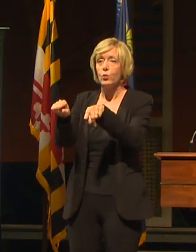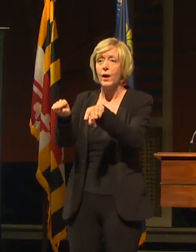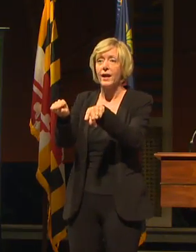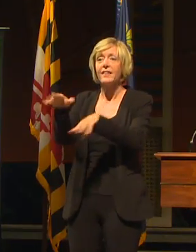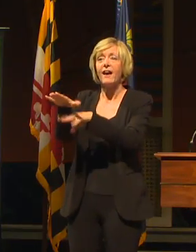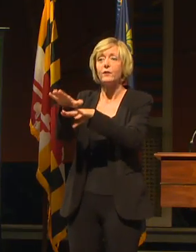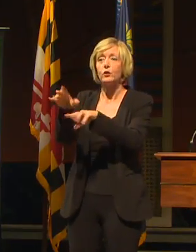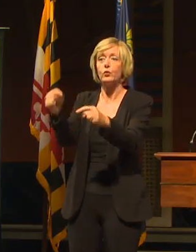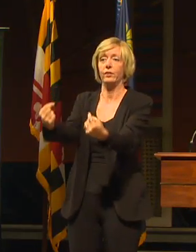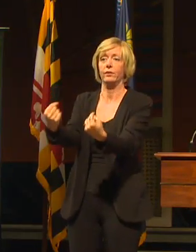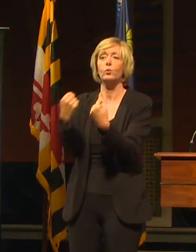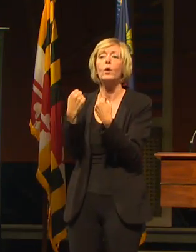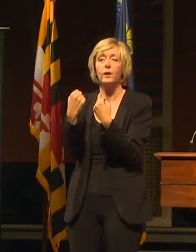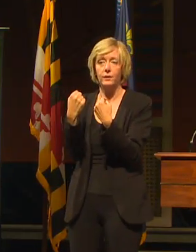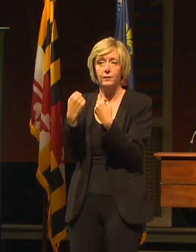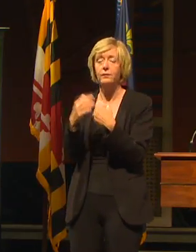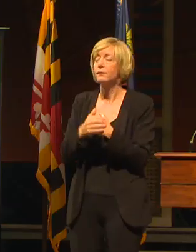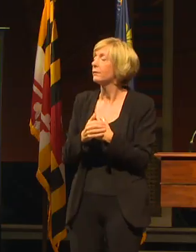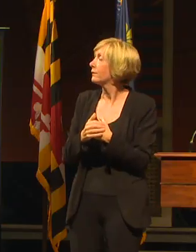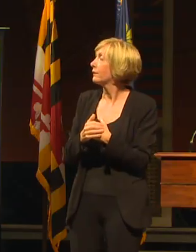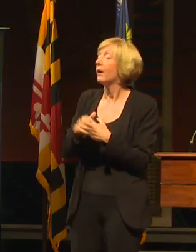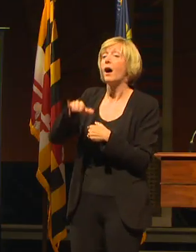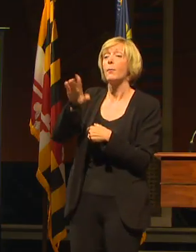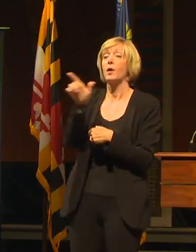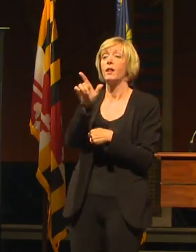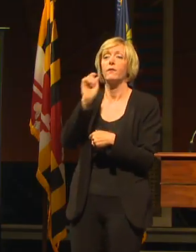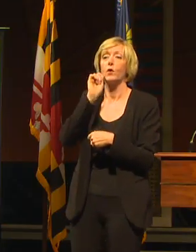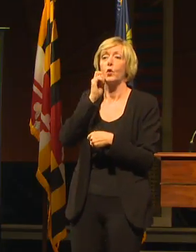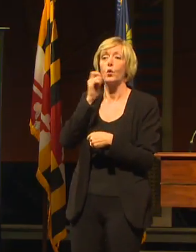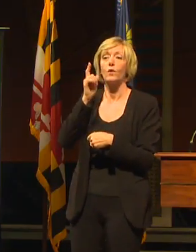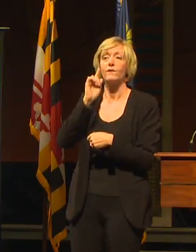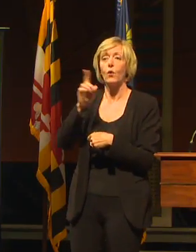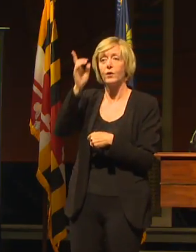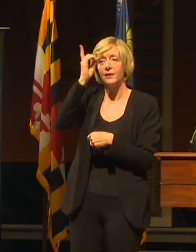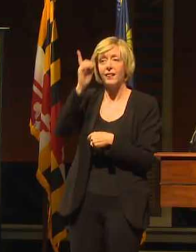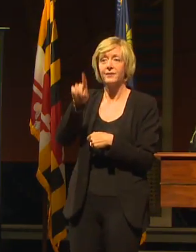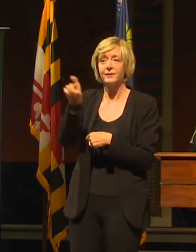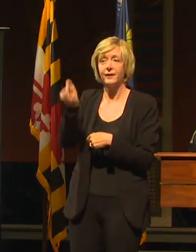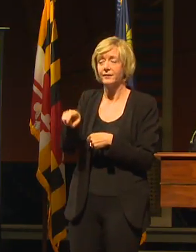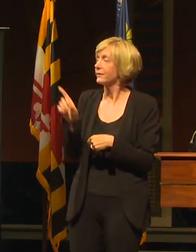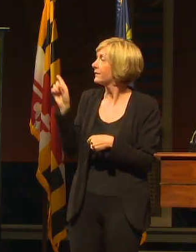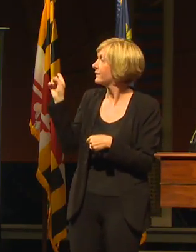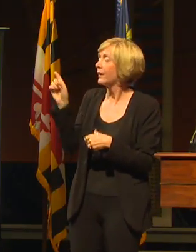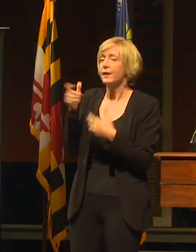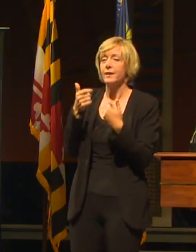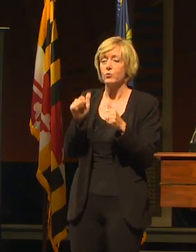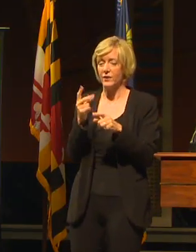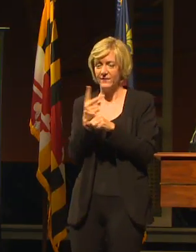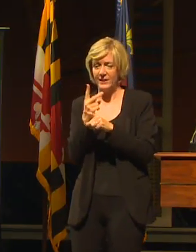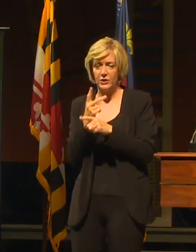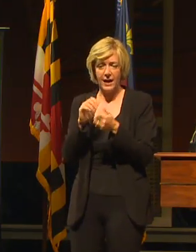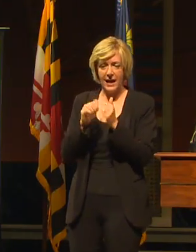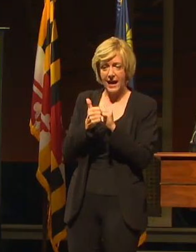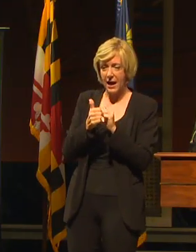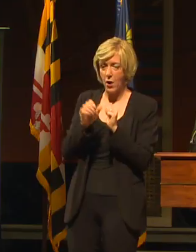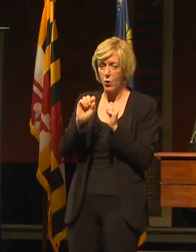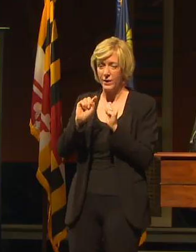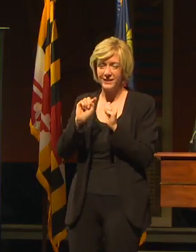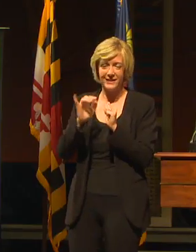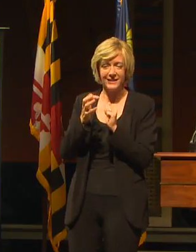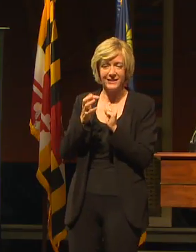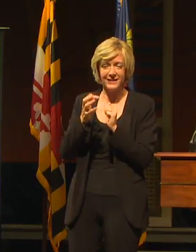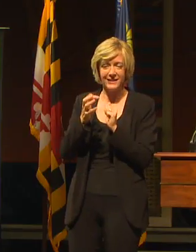And that one in the upper left is a really cool solution that was developed in Dallas, where they were trying to fit a solution in a tight space. It's